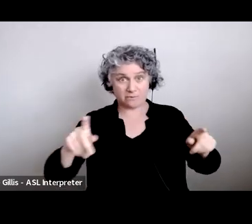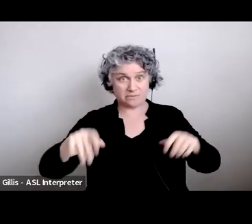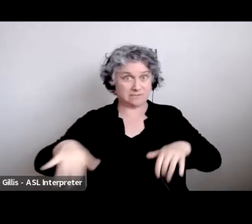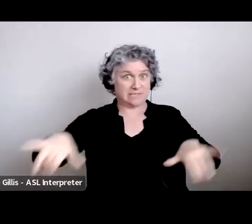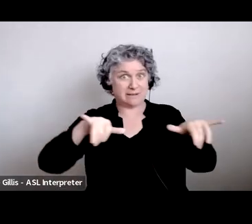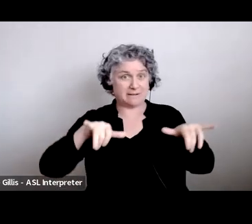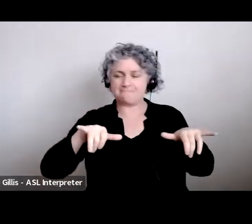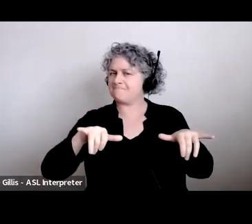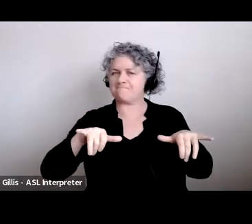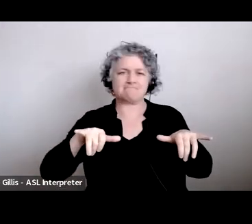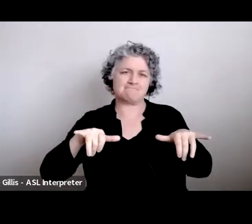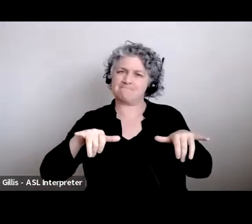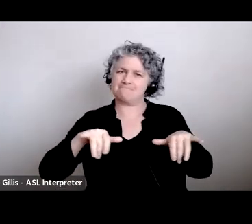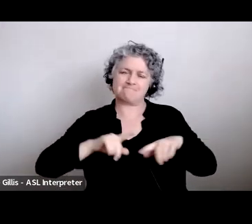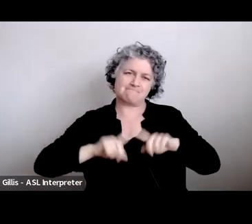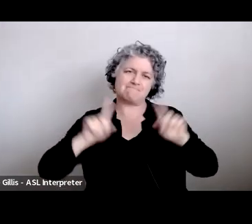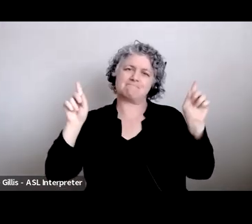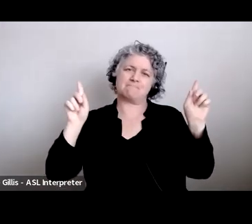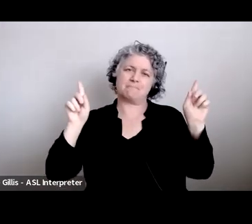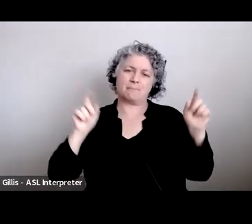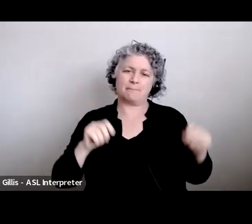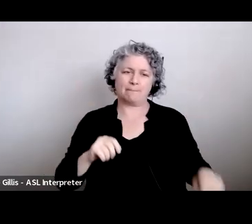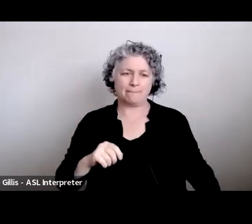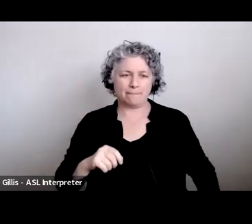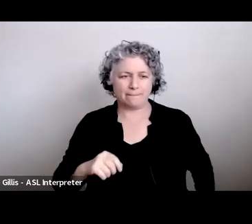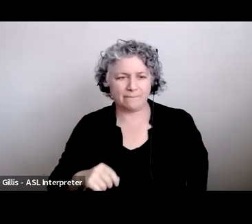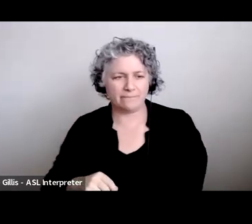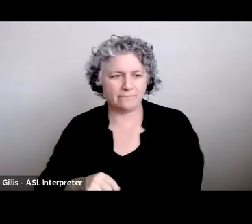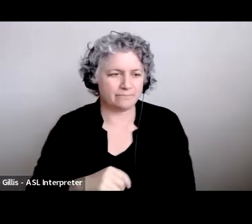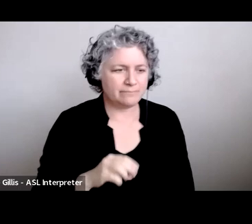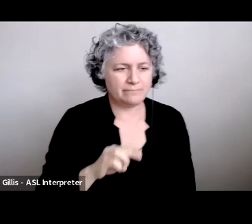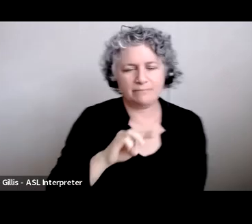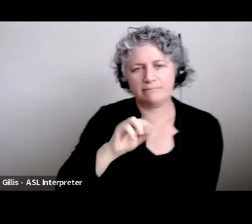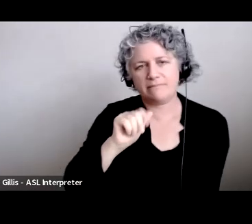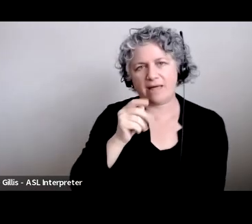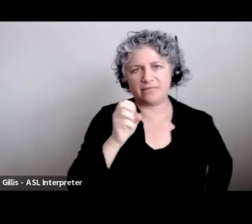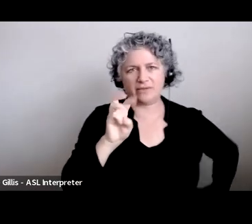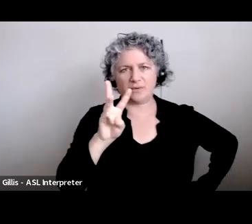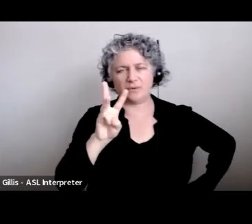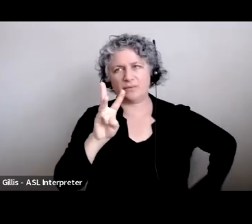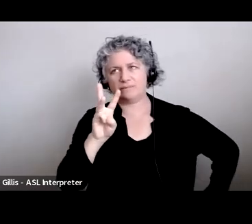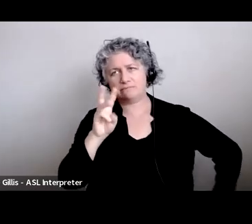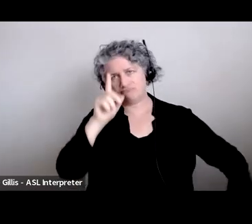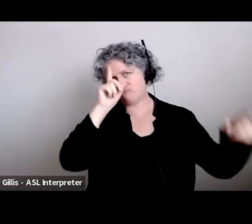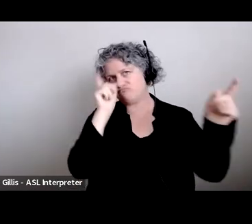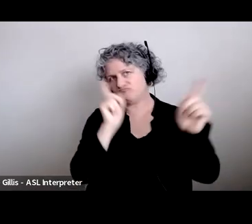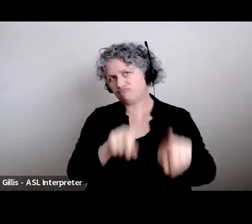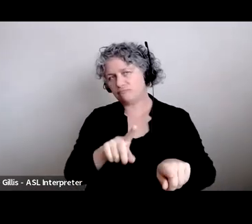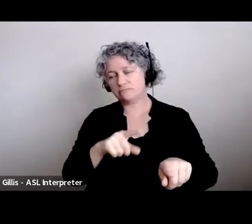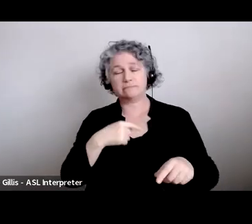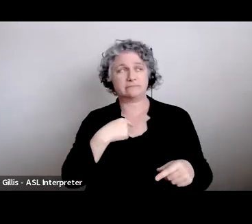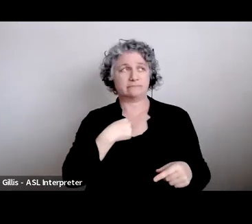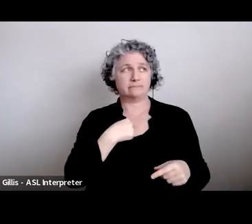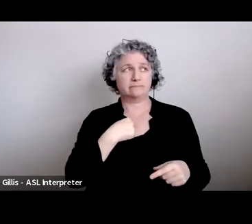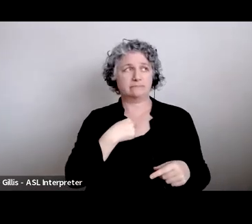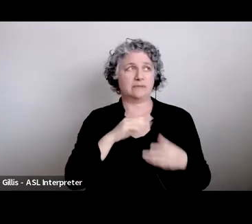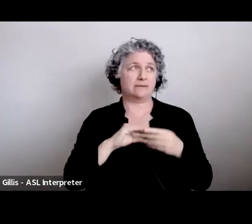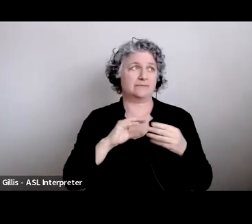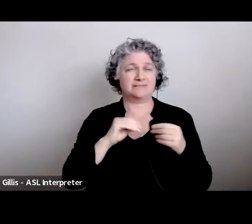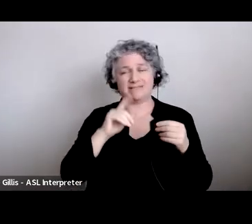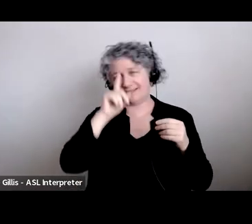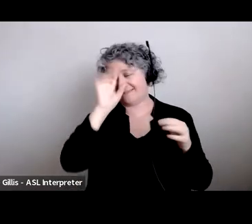Yeah, I completely agree. I guess I was being very kind of